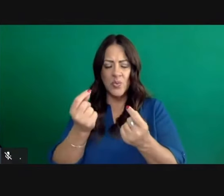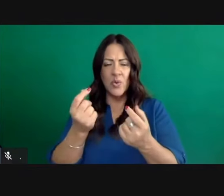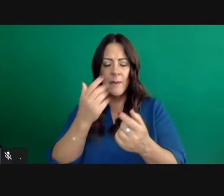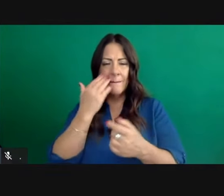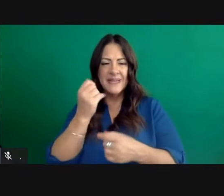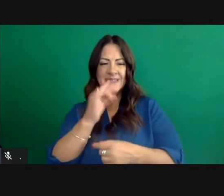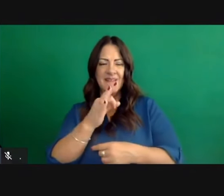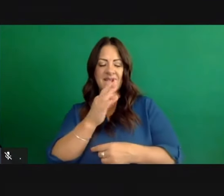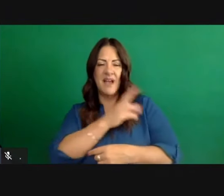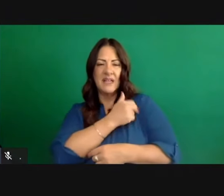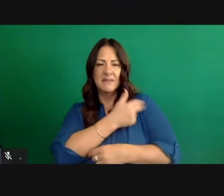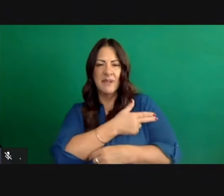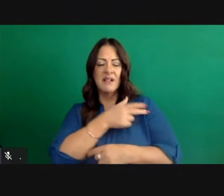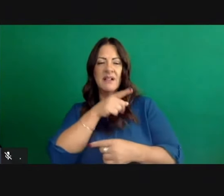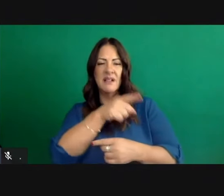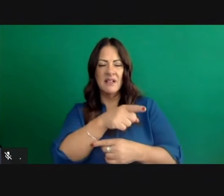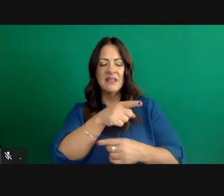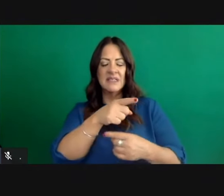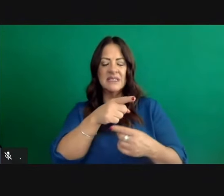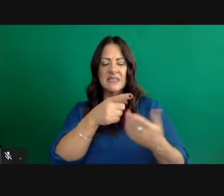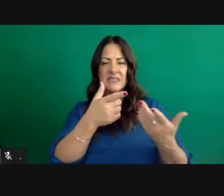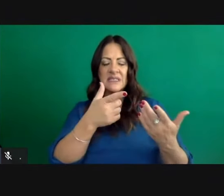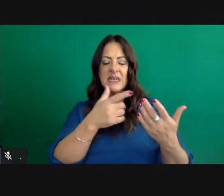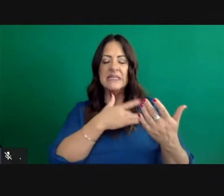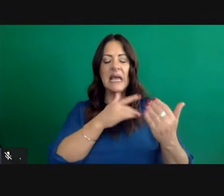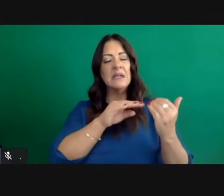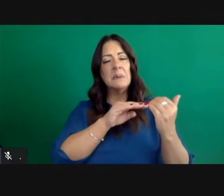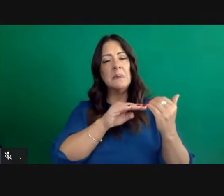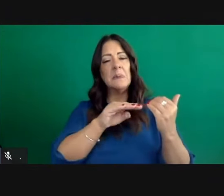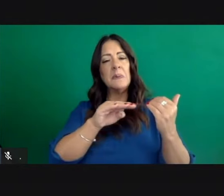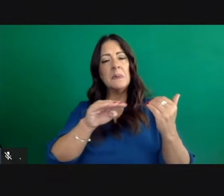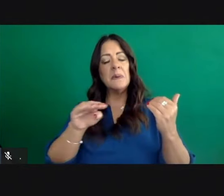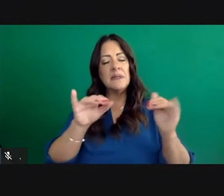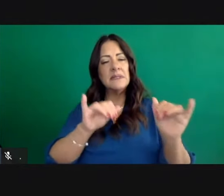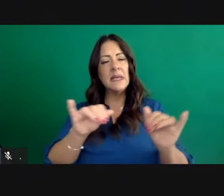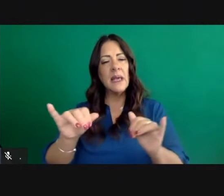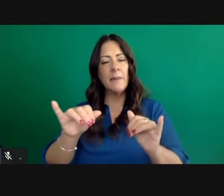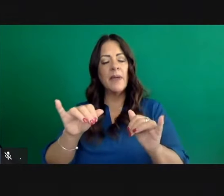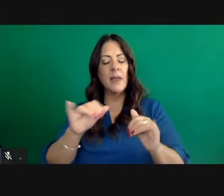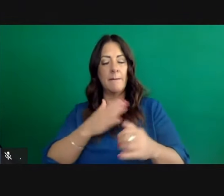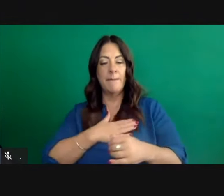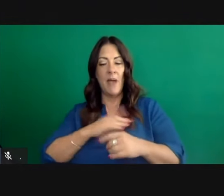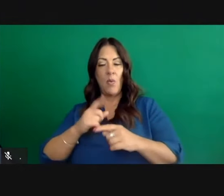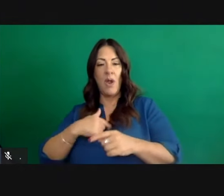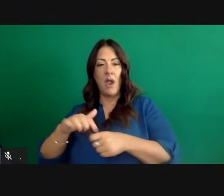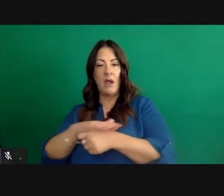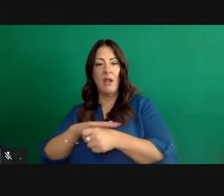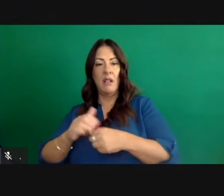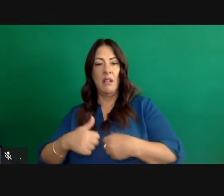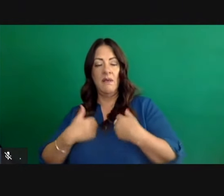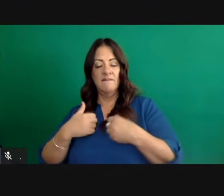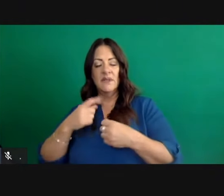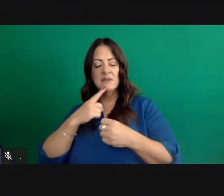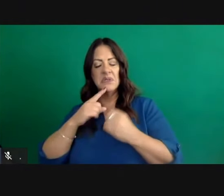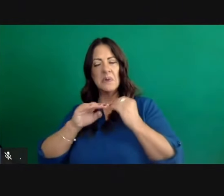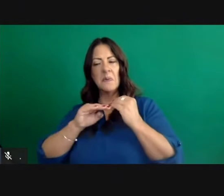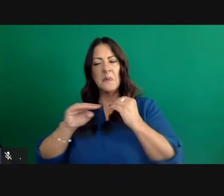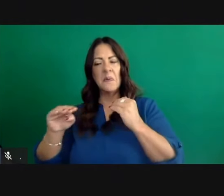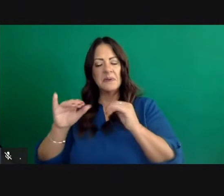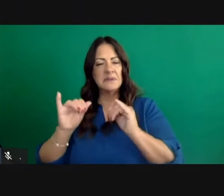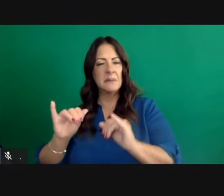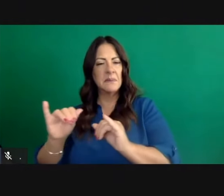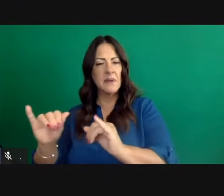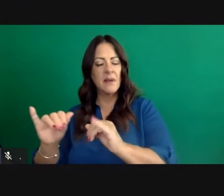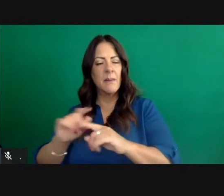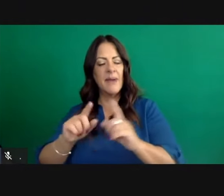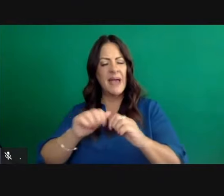hospitalizations have tended to trend relatively flat, and especially in my area, quite flat and even down a bit. And so, I wonder